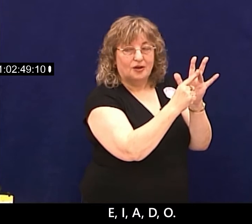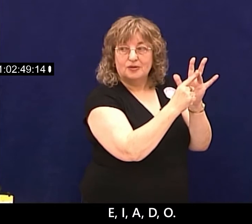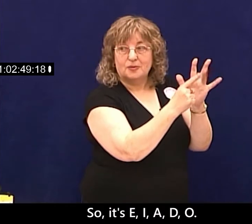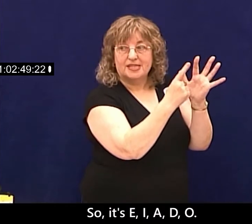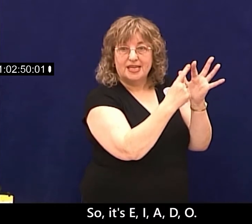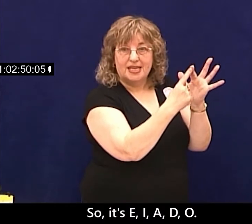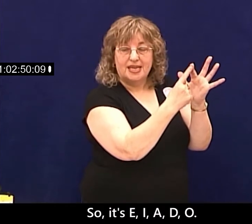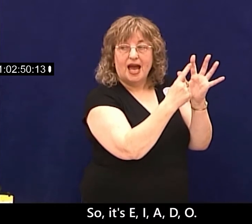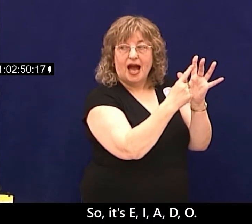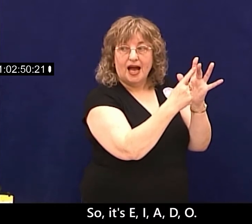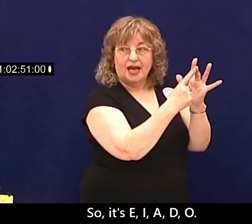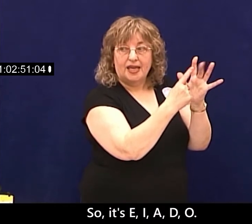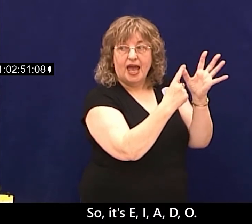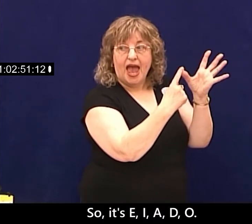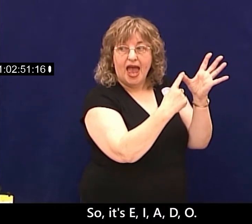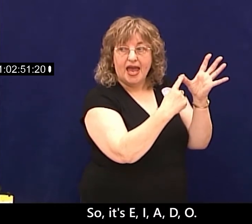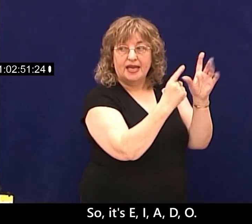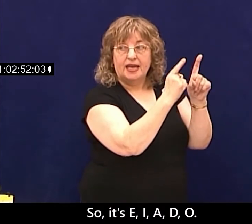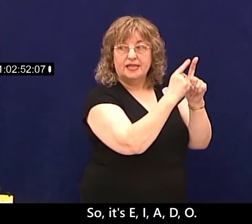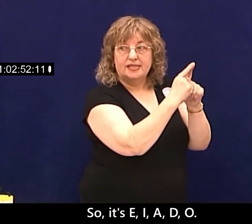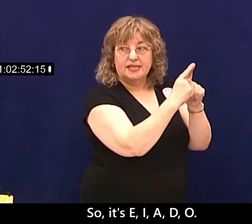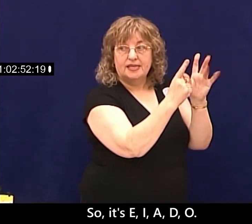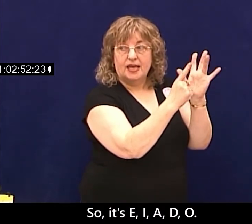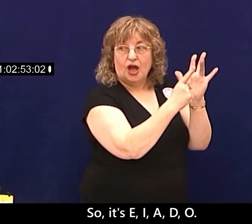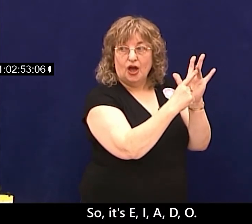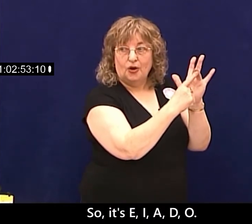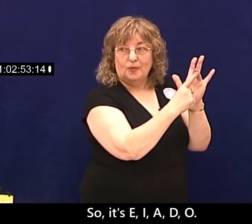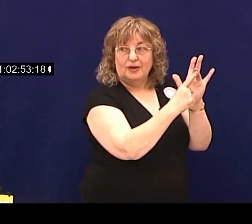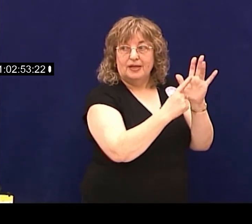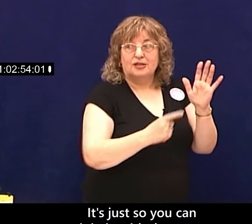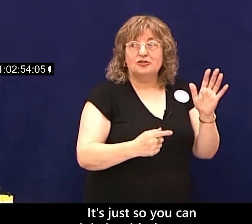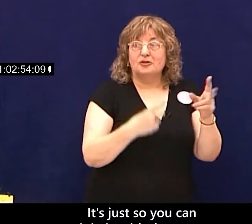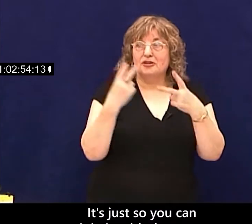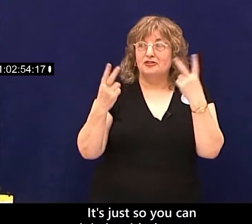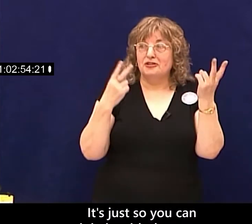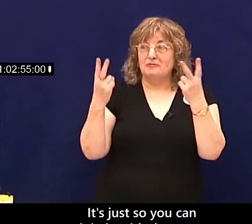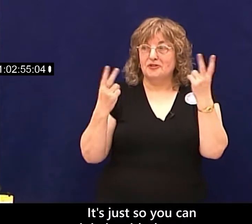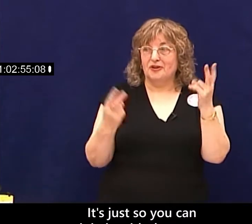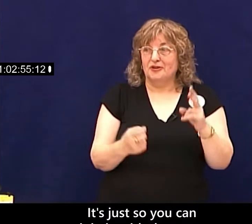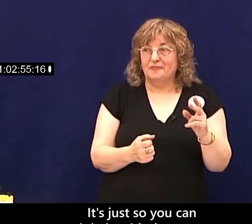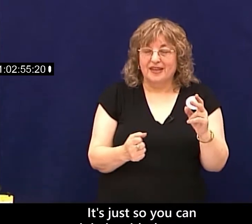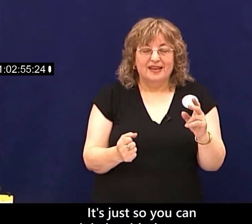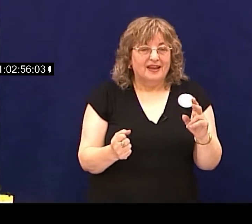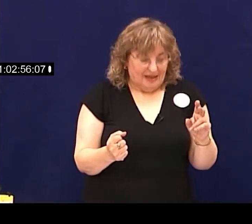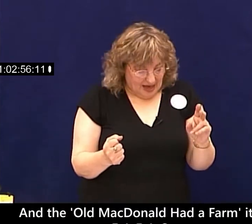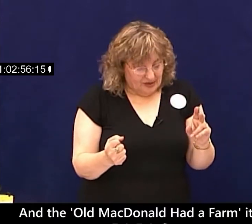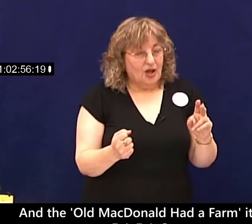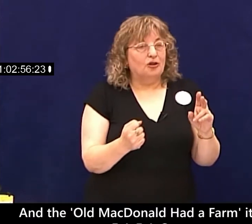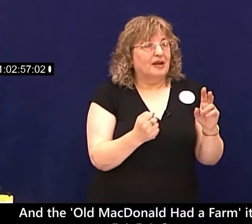So it's E, I, A, D, O. It's just so you can join in with the song. And the old MacDonald